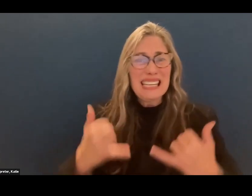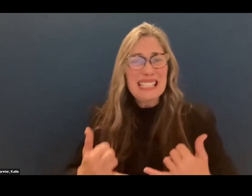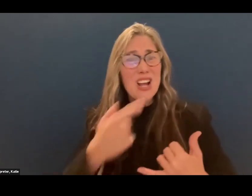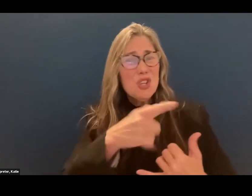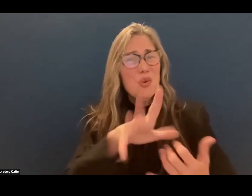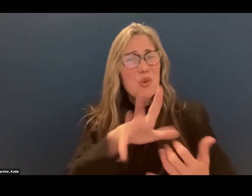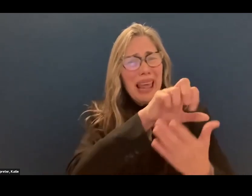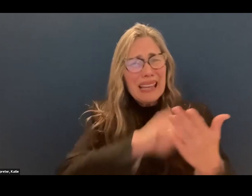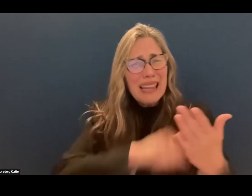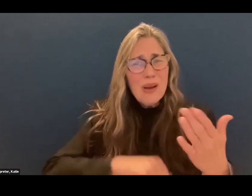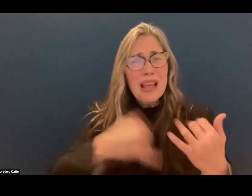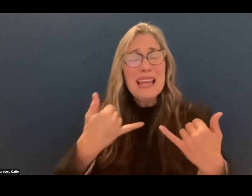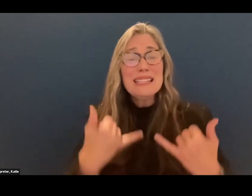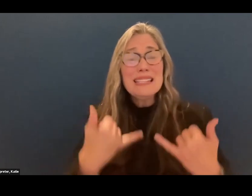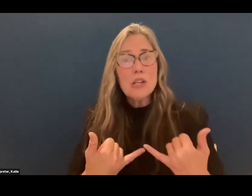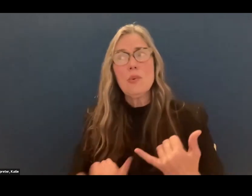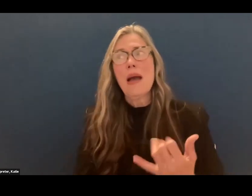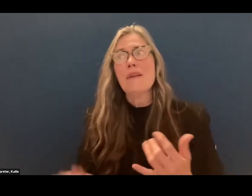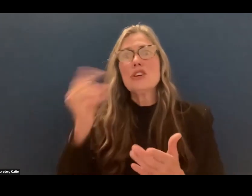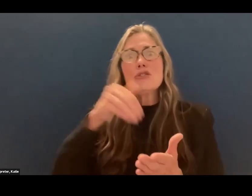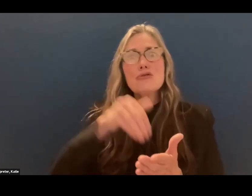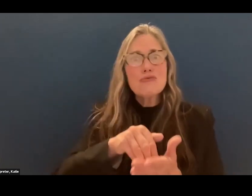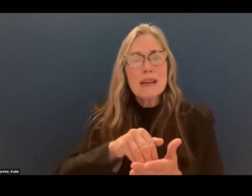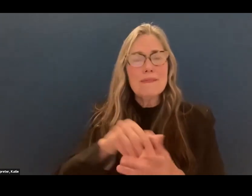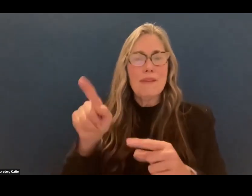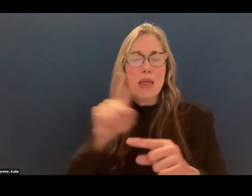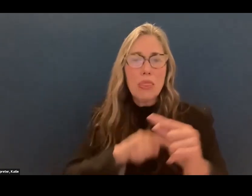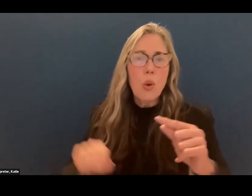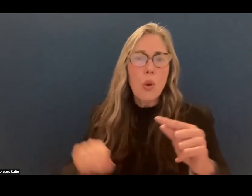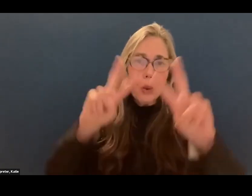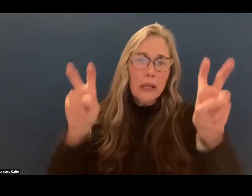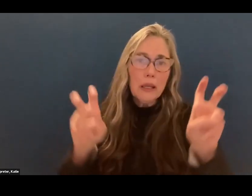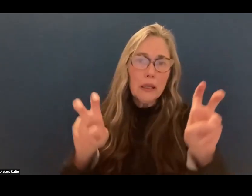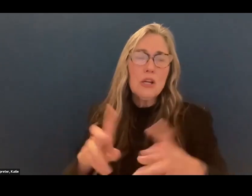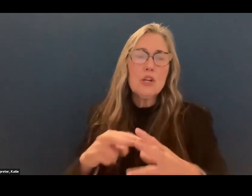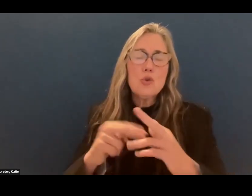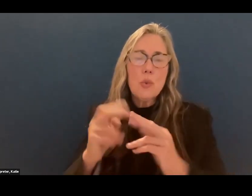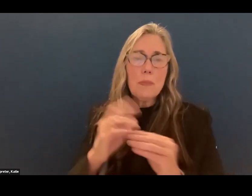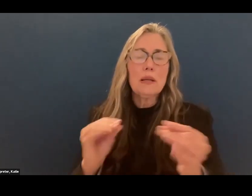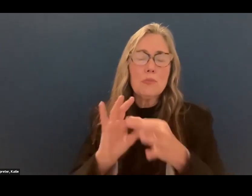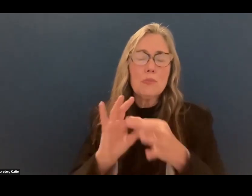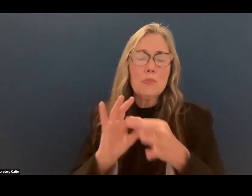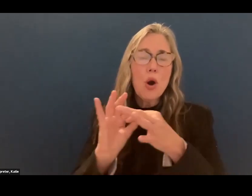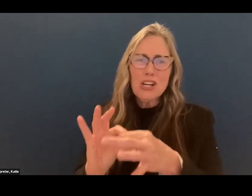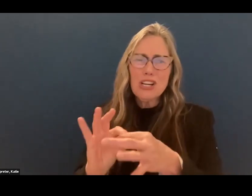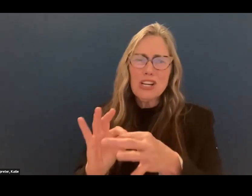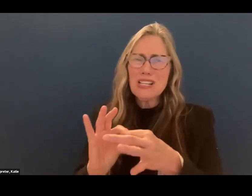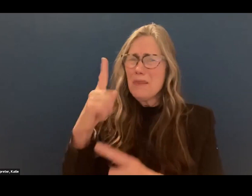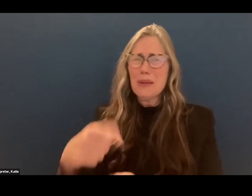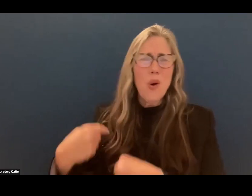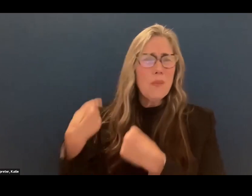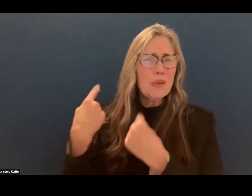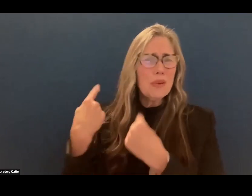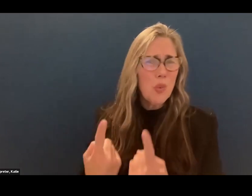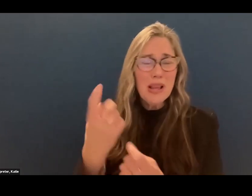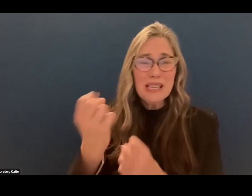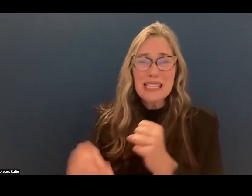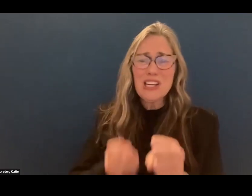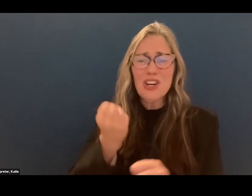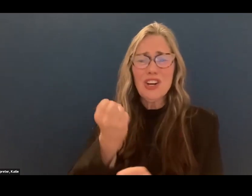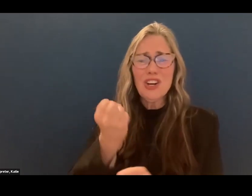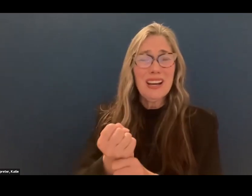to build partnerships with the Santa Barbara community that have been severed. After almost a year, the